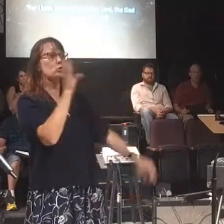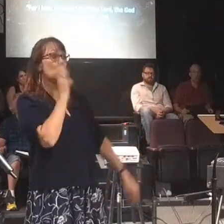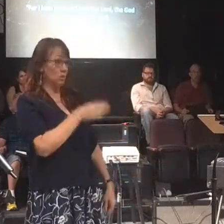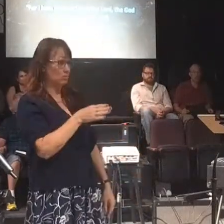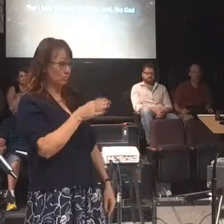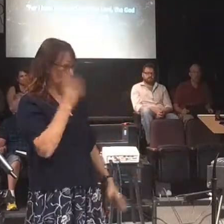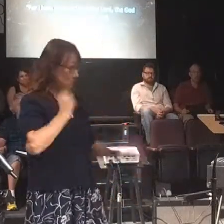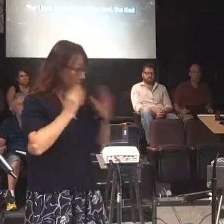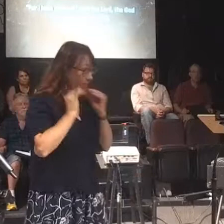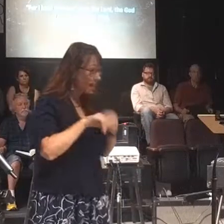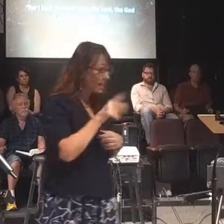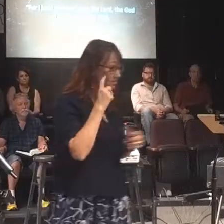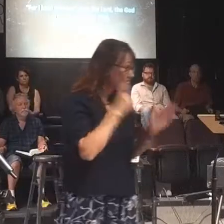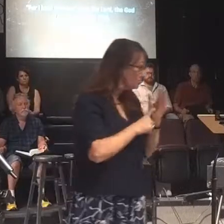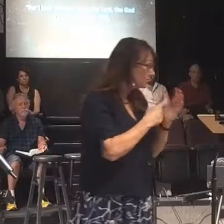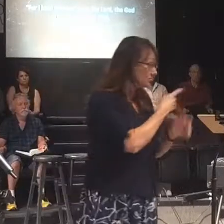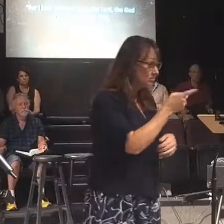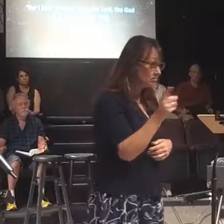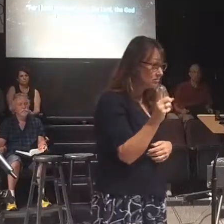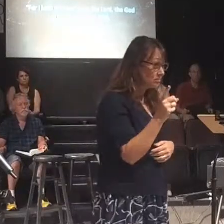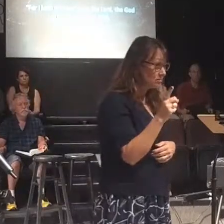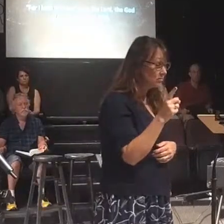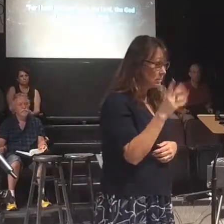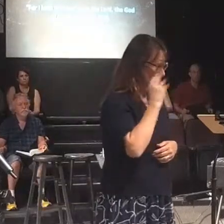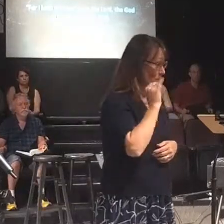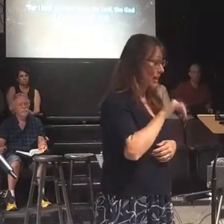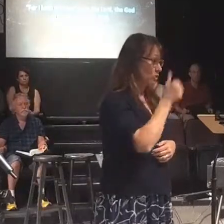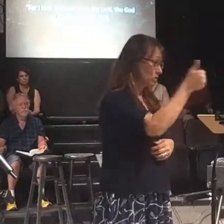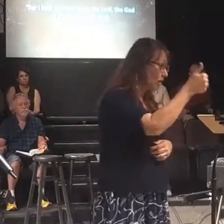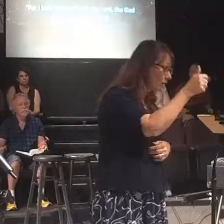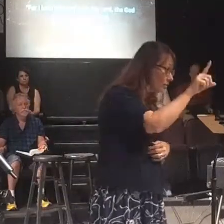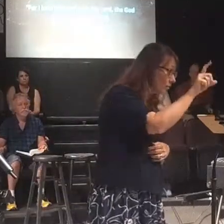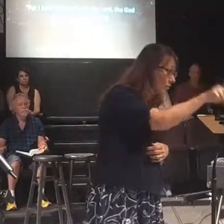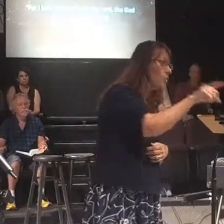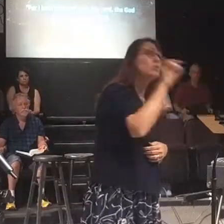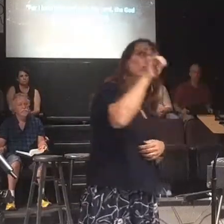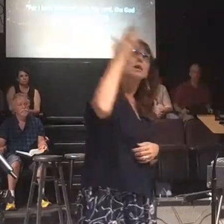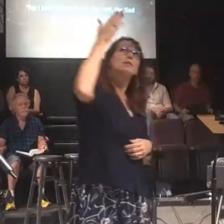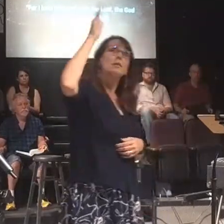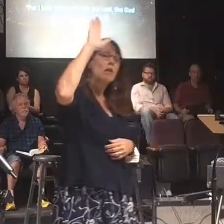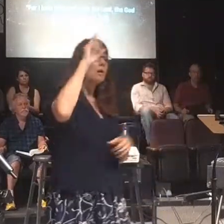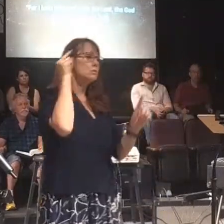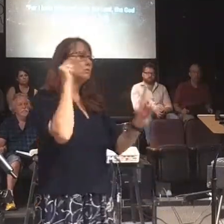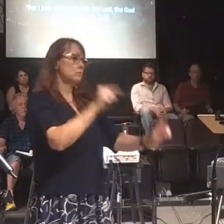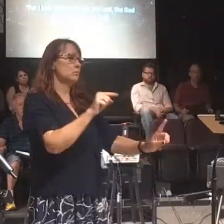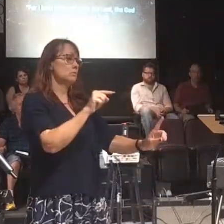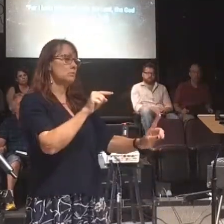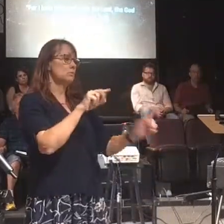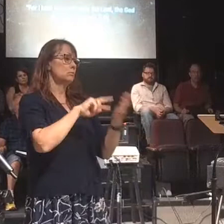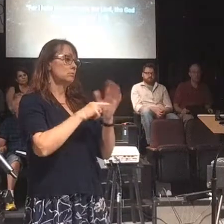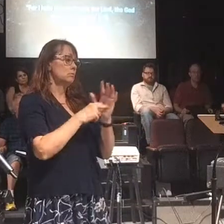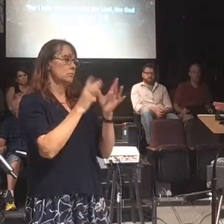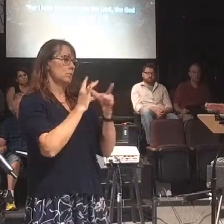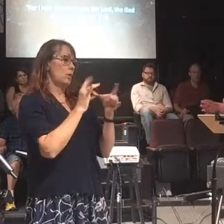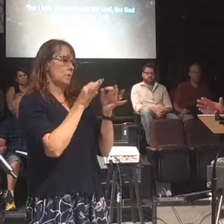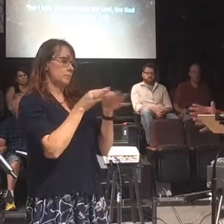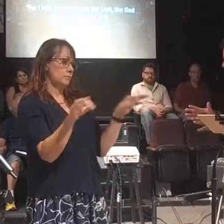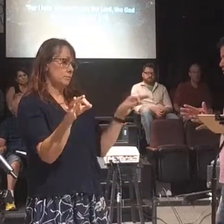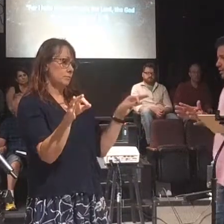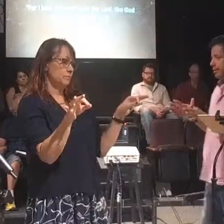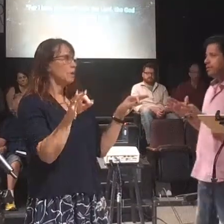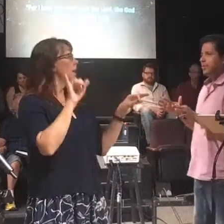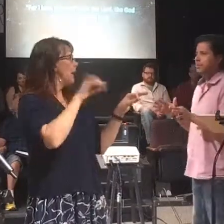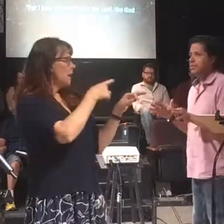Have you been in that? Right? So that's what God is communicating. And look, if you're married, especially